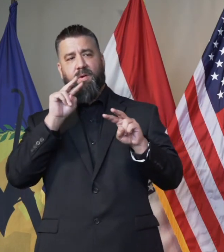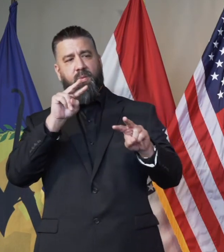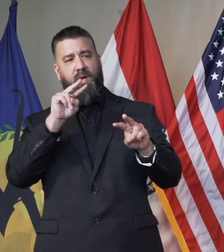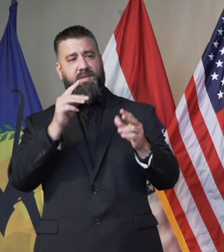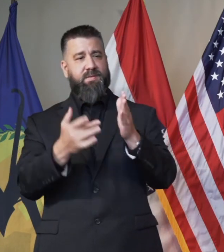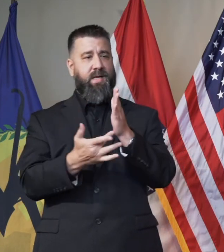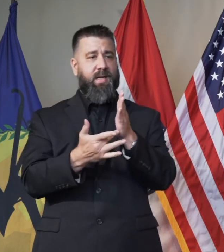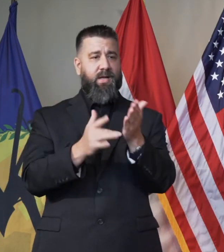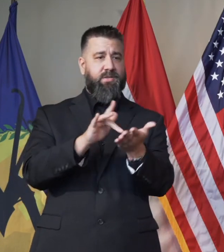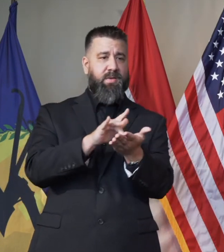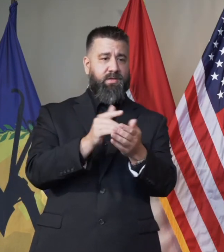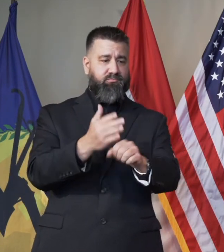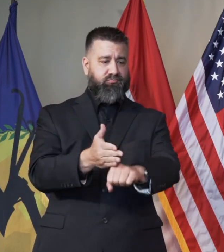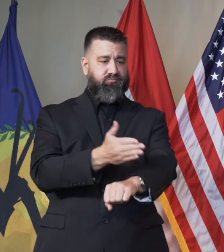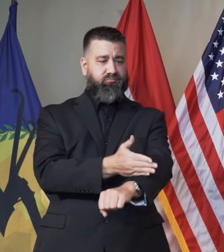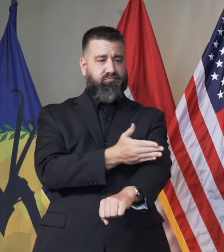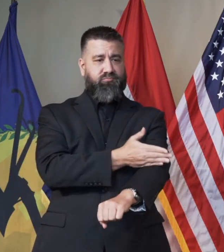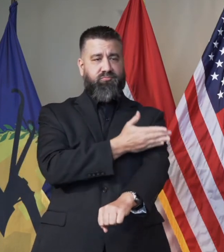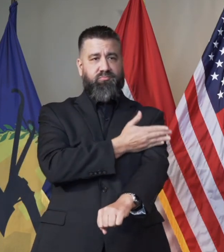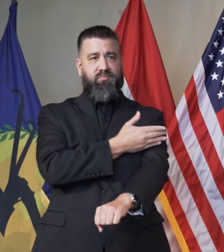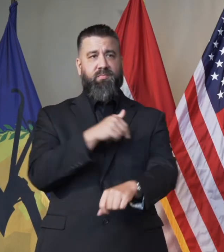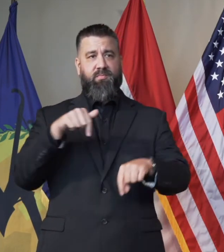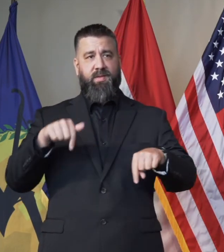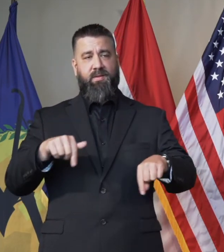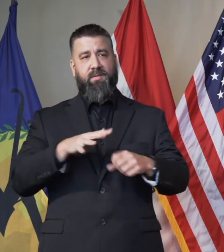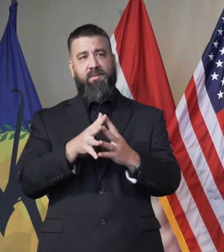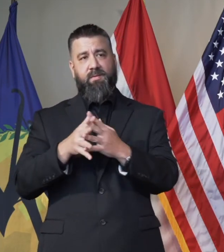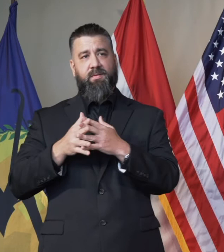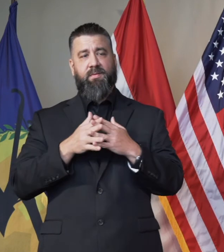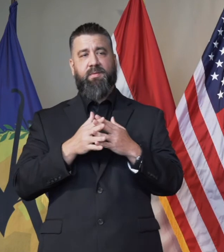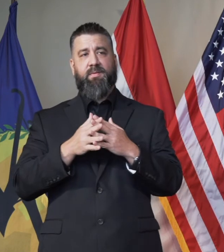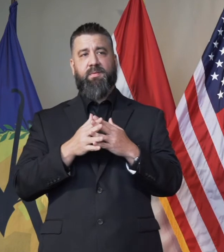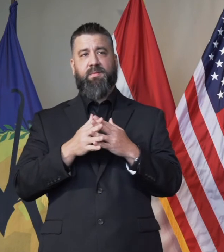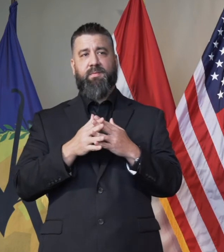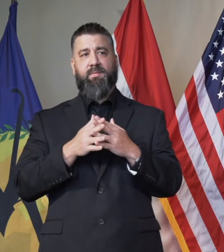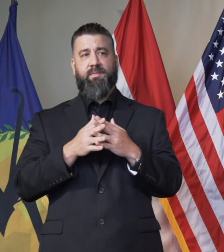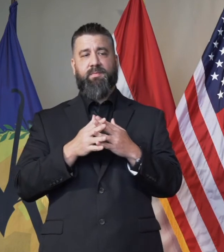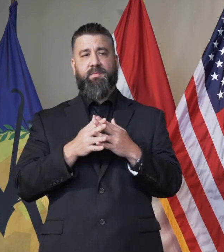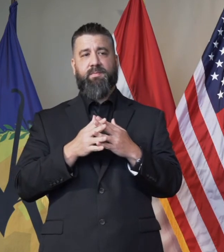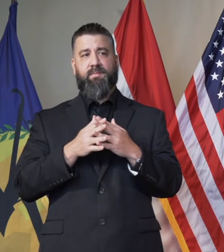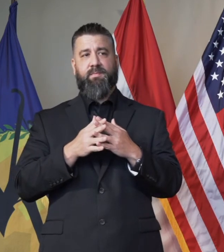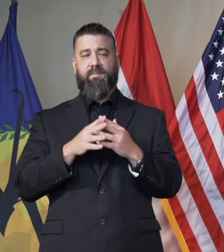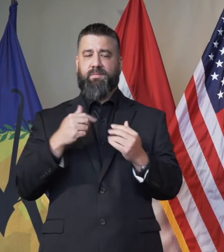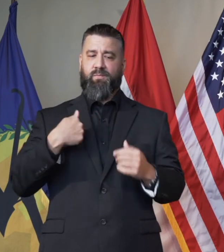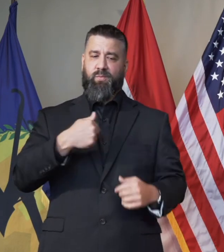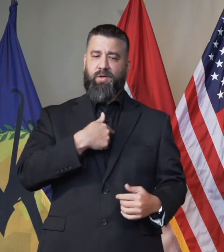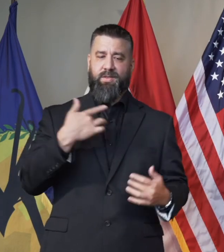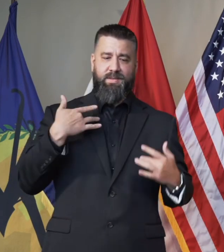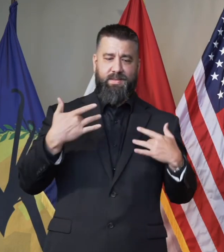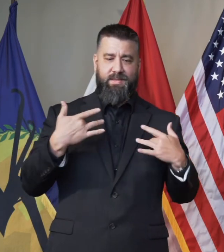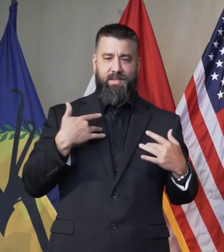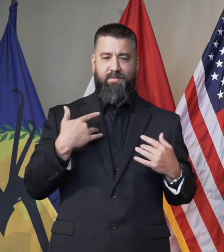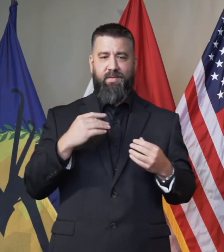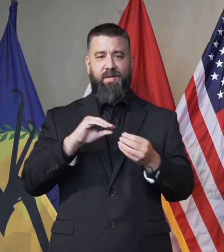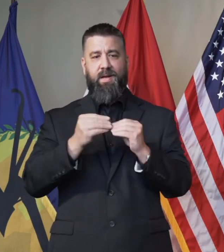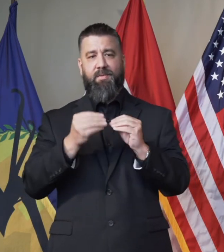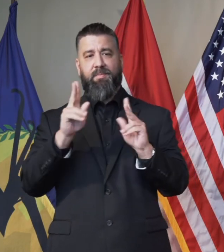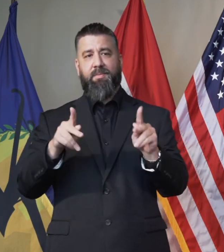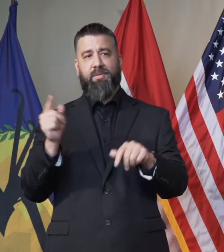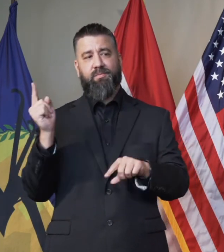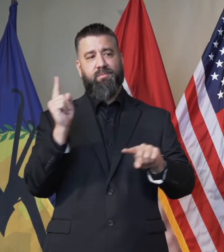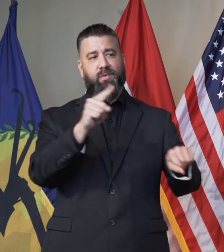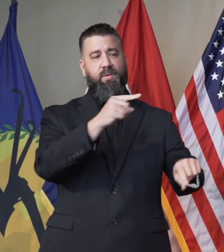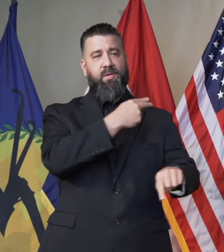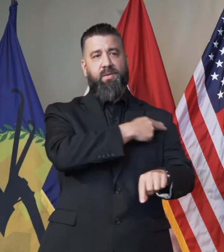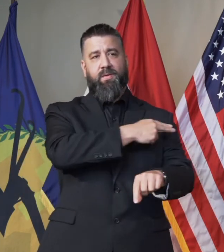advances in our country. We're certainly sensitive to hospitalization rates. We're